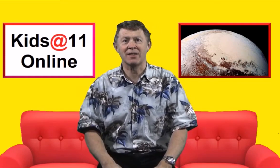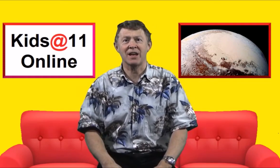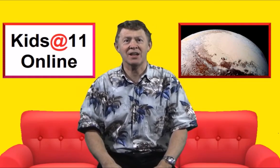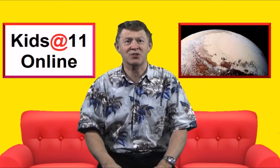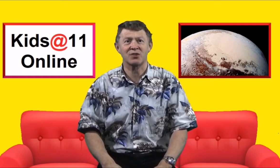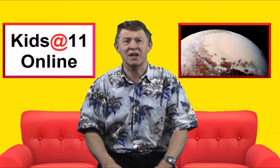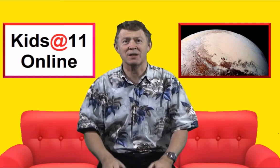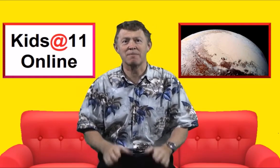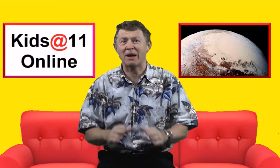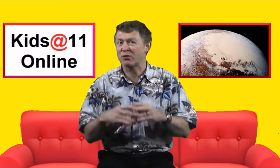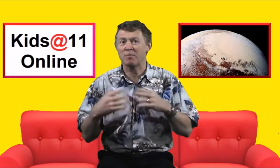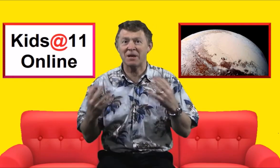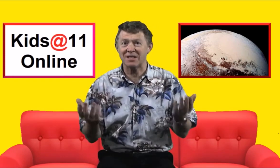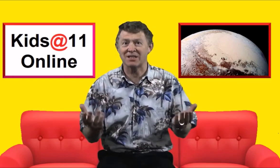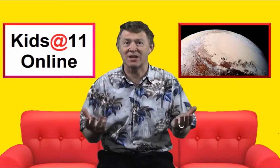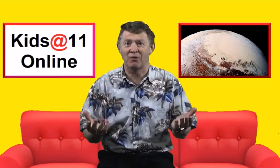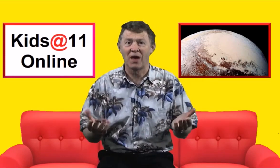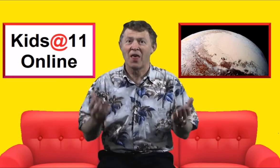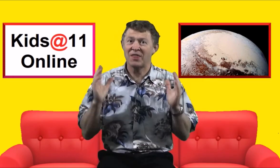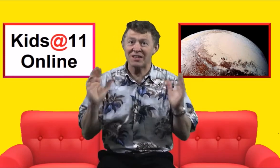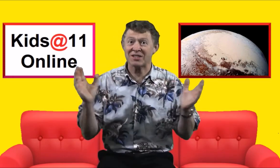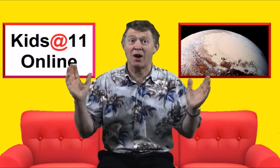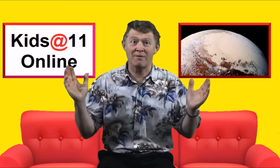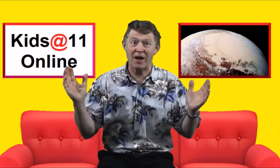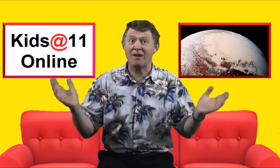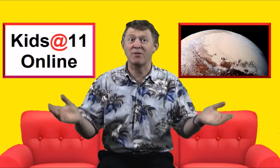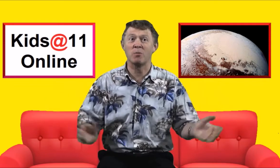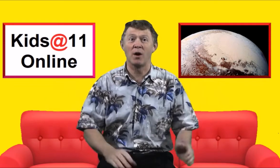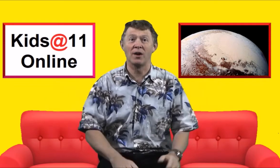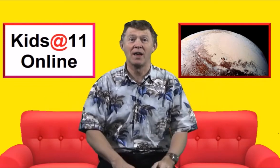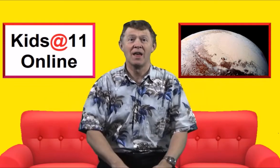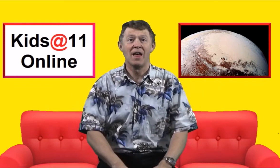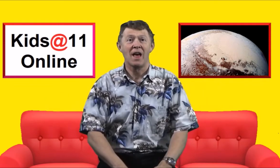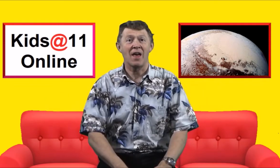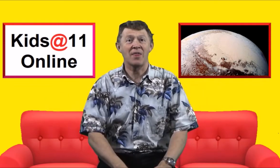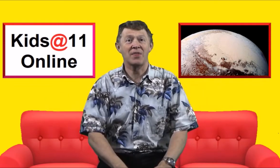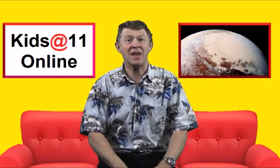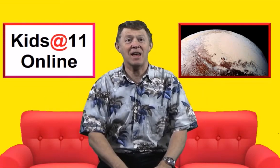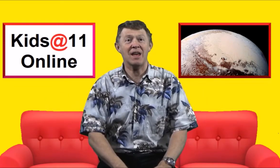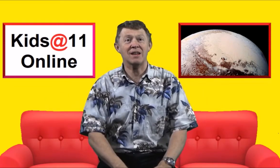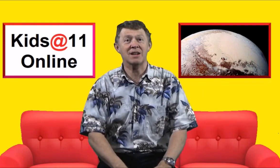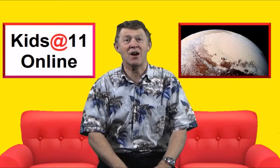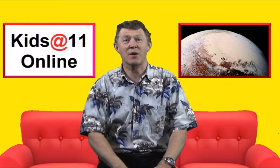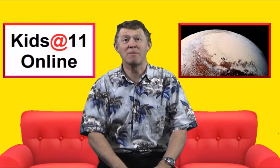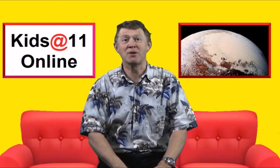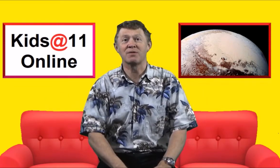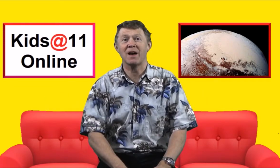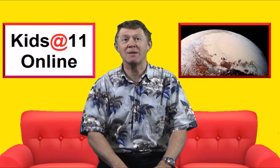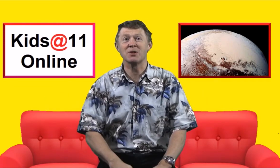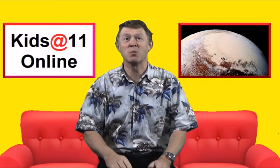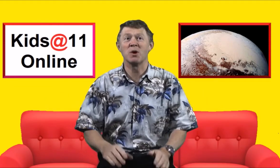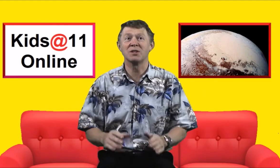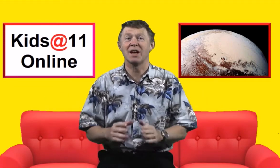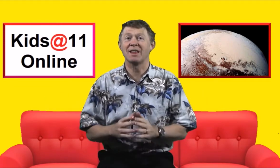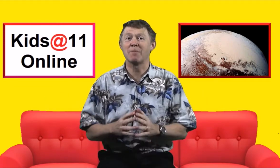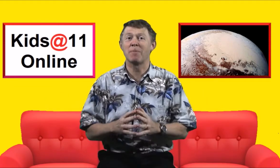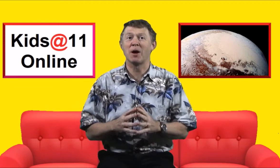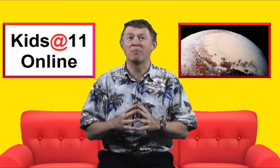that history is about to repeat itself, this time for everyone. And these are the most famous words in the